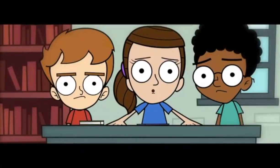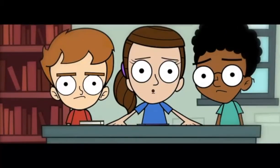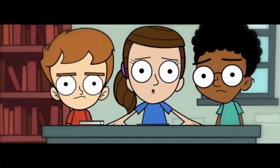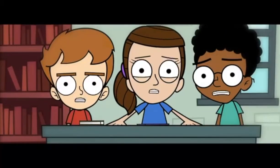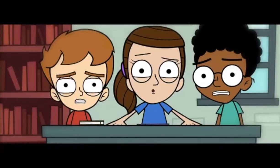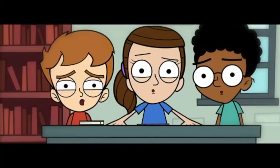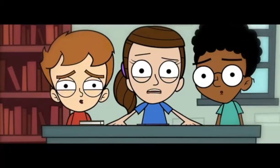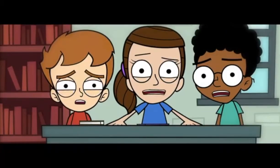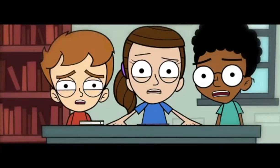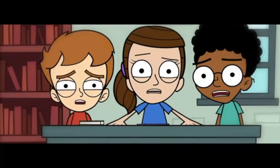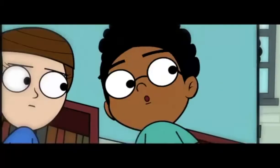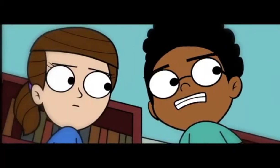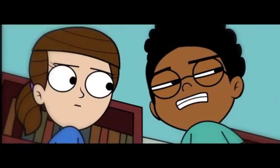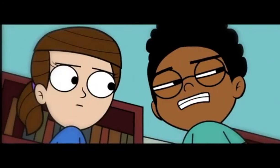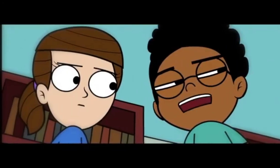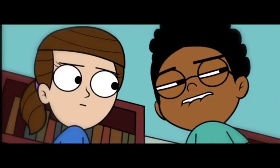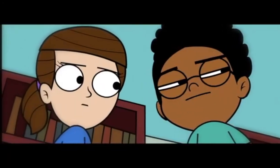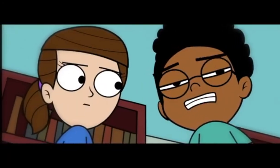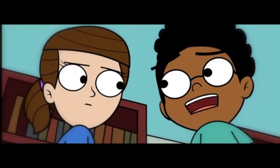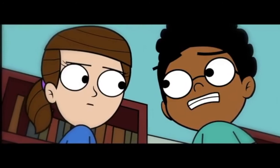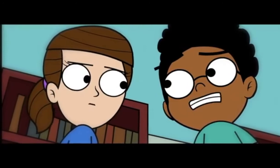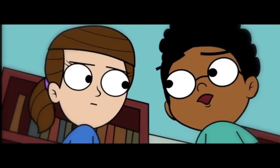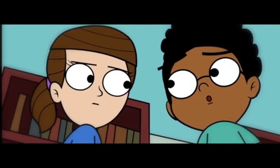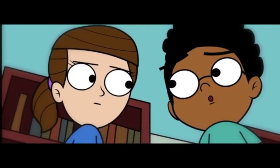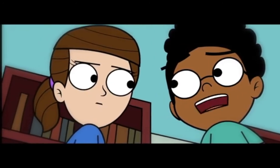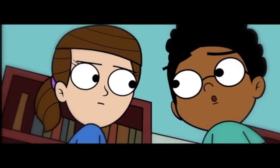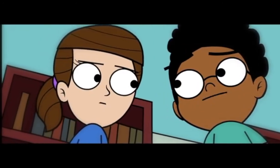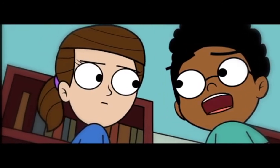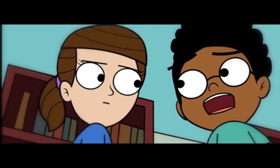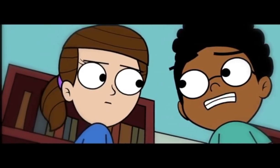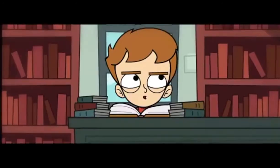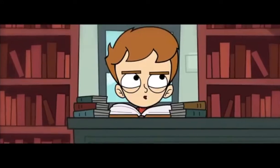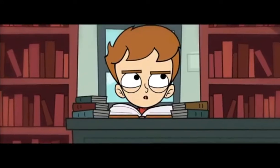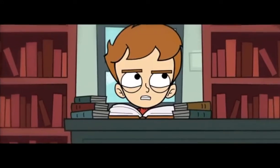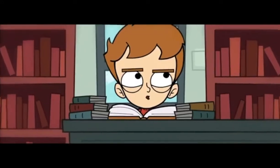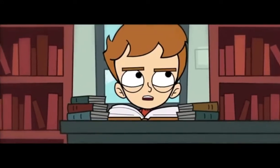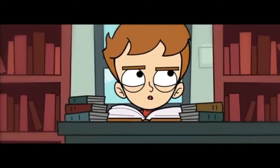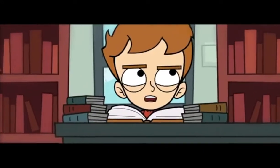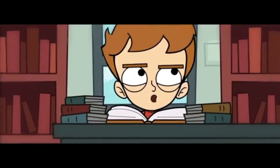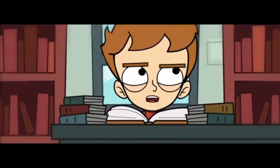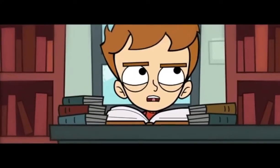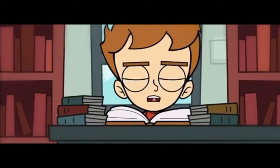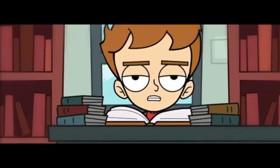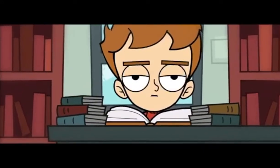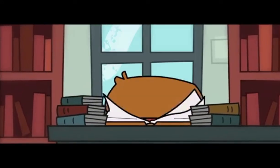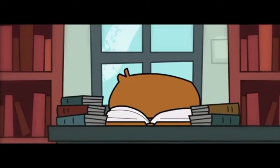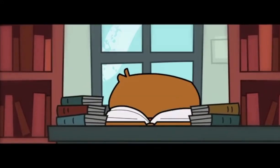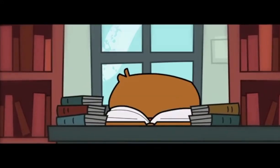lines. Sorry. We can't just leave him like this. You know how he is with math. 4 + 12 =...